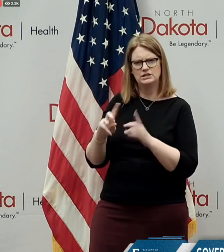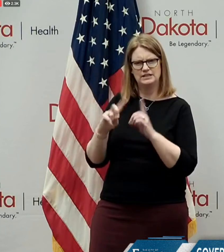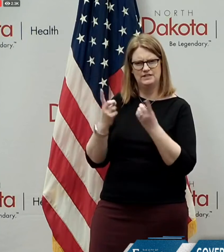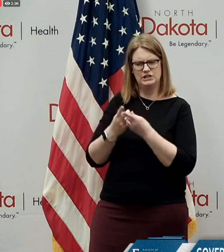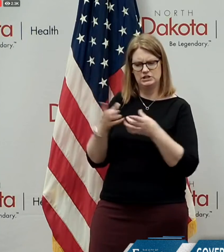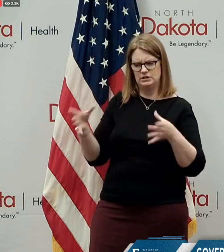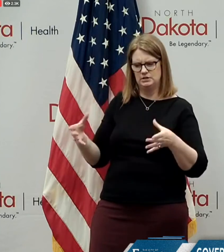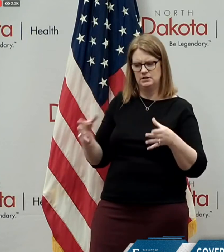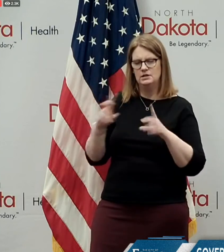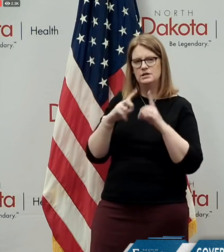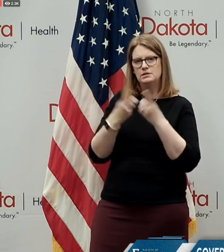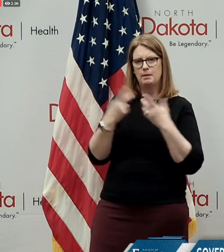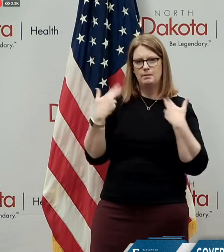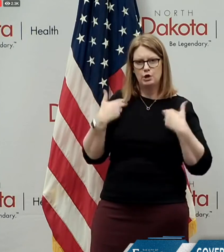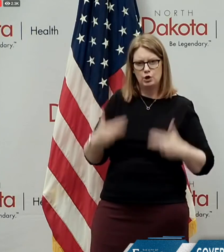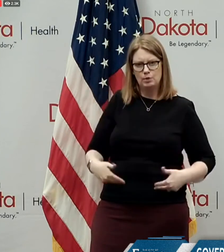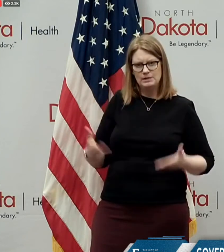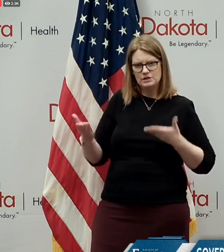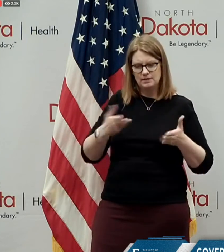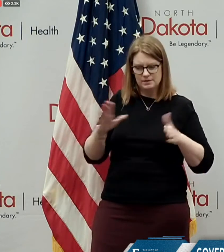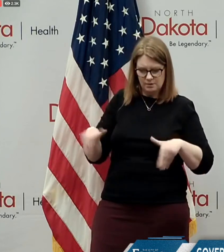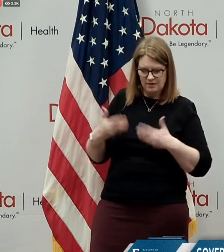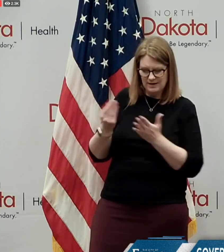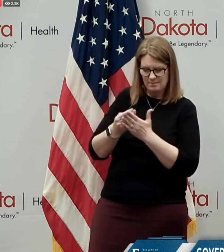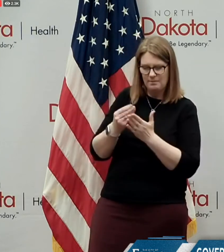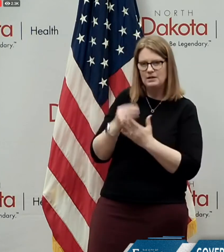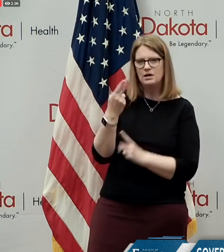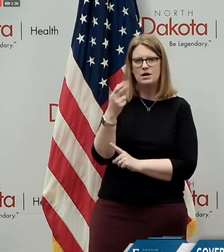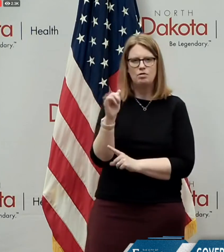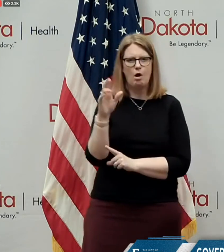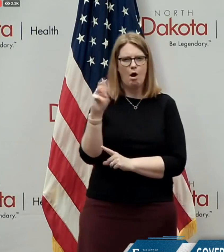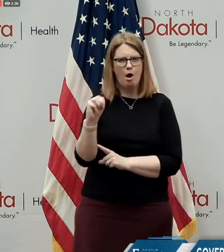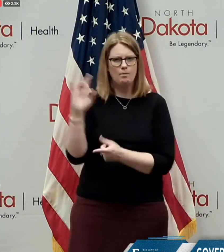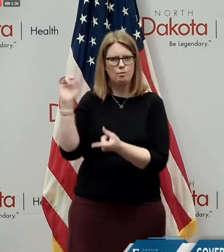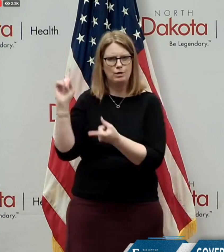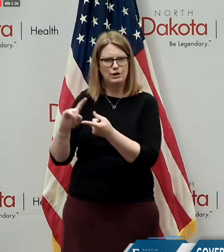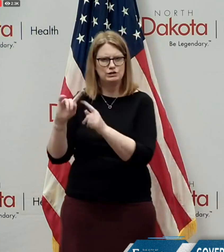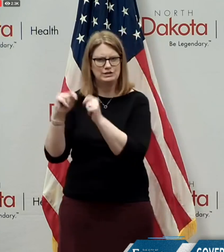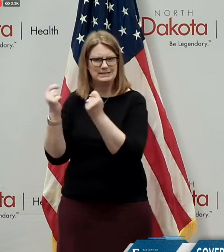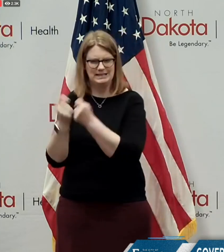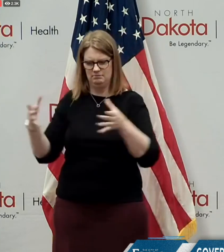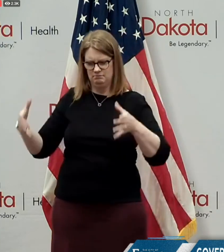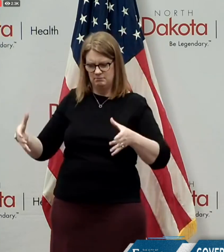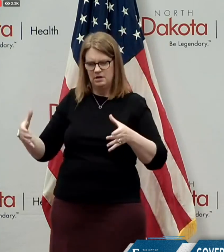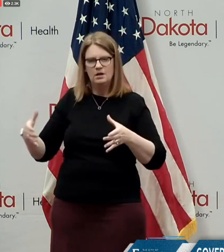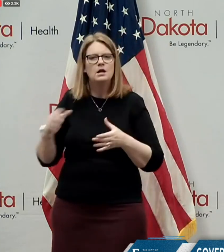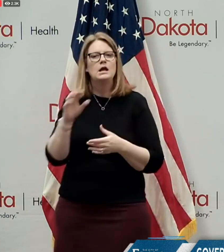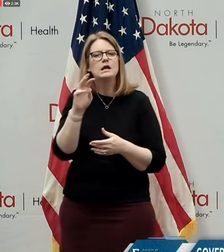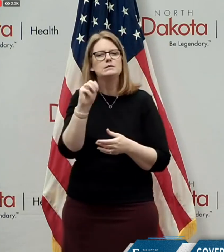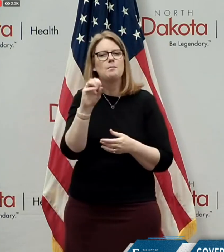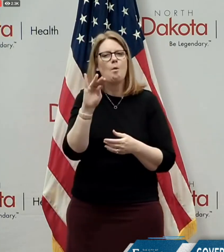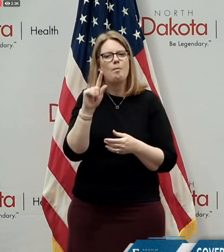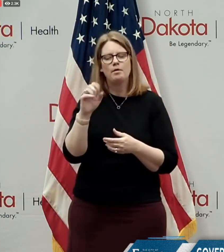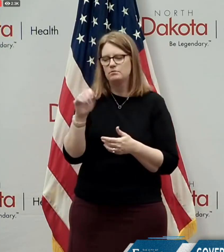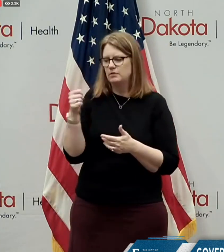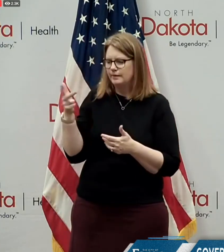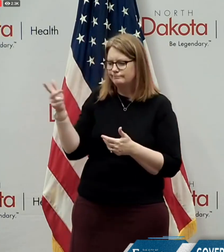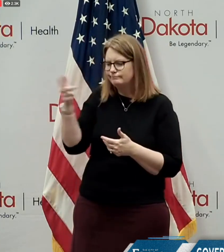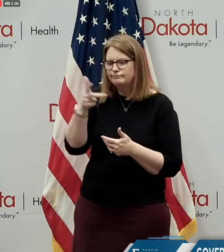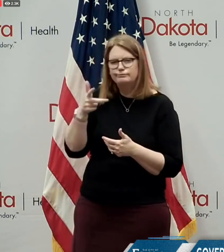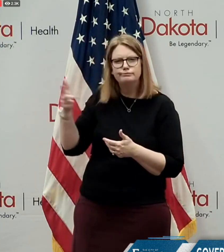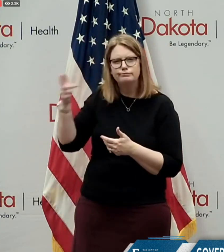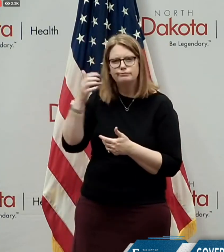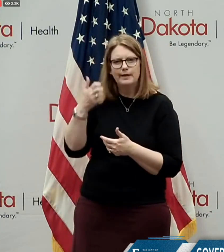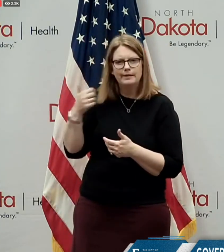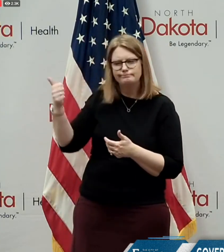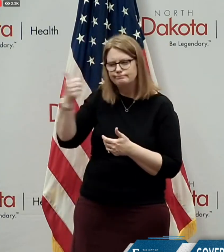Human Services from the state of North Dakota provides funding to the Harm Reduction team to offer mobile outreach services for individuals with